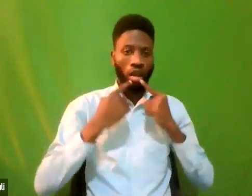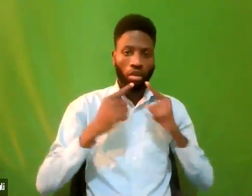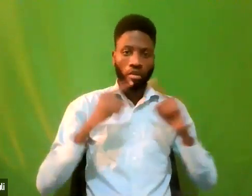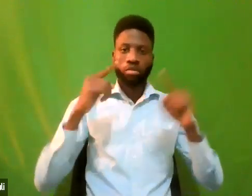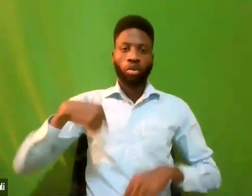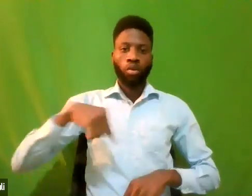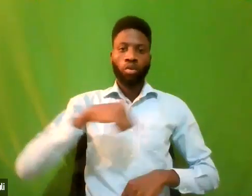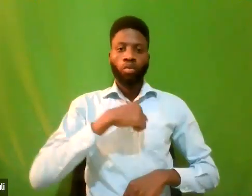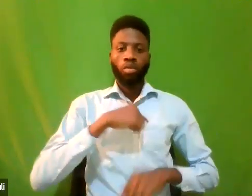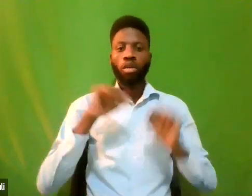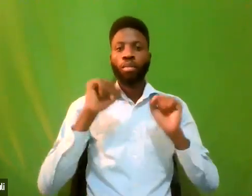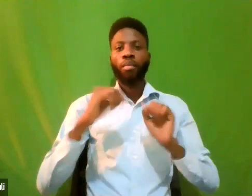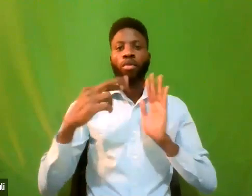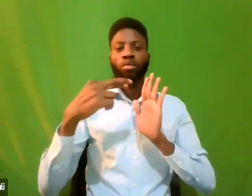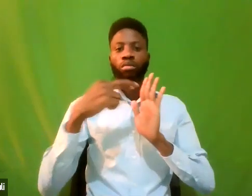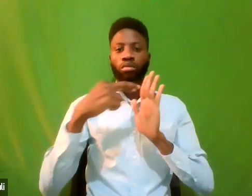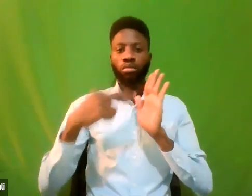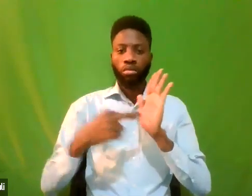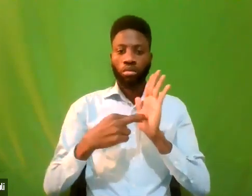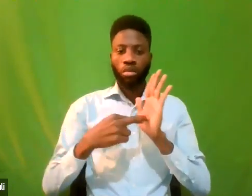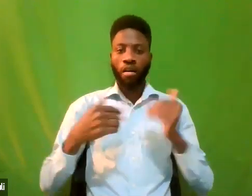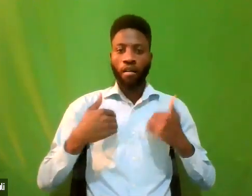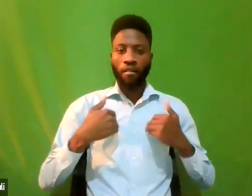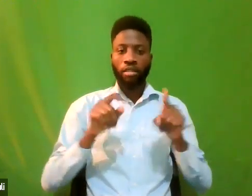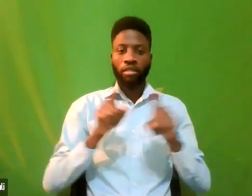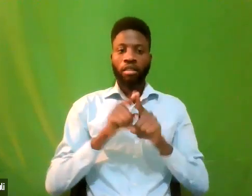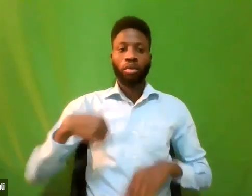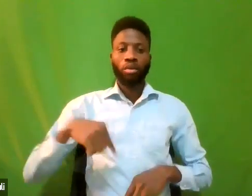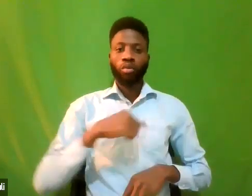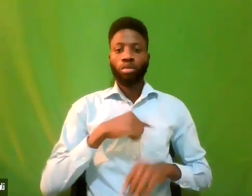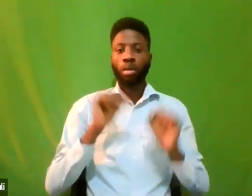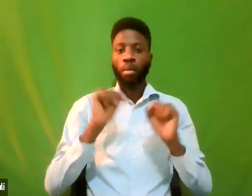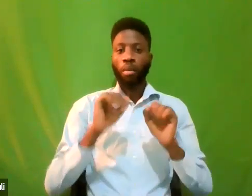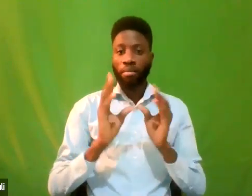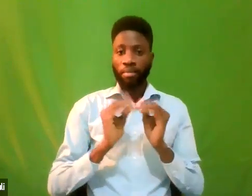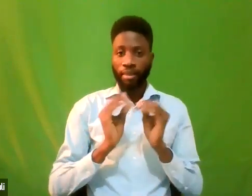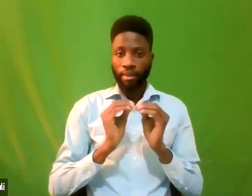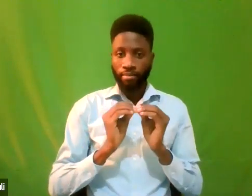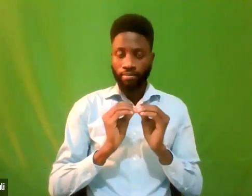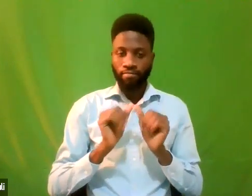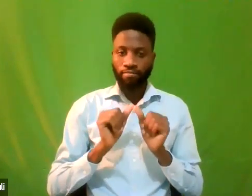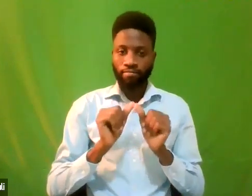rules and so that we are able to run this session properly. So